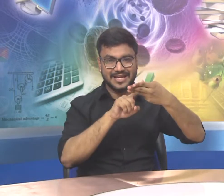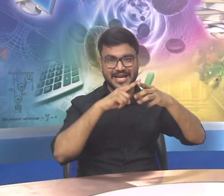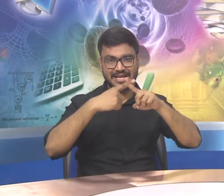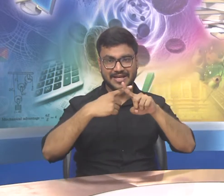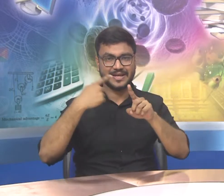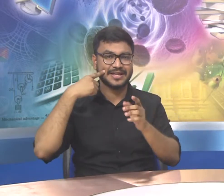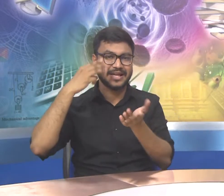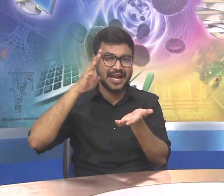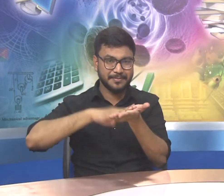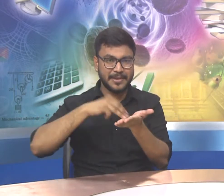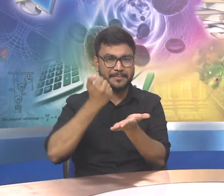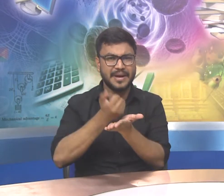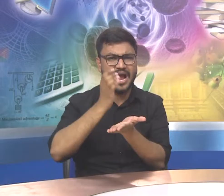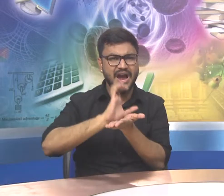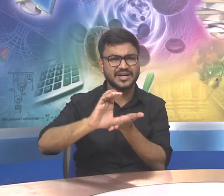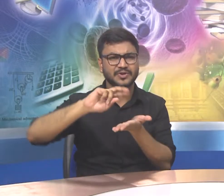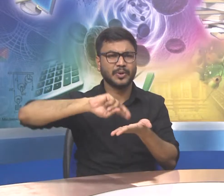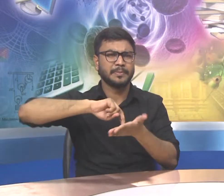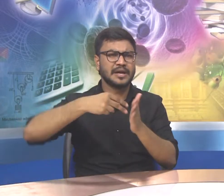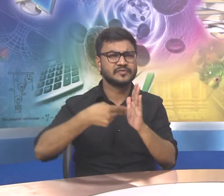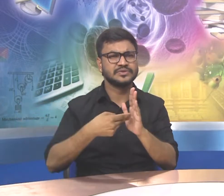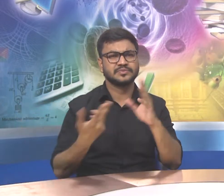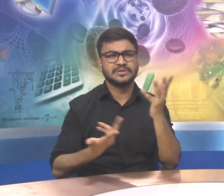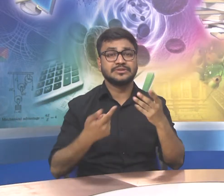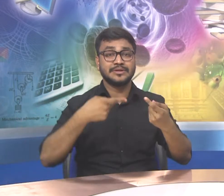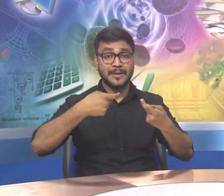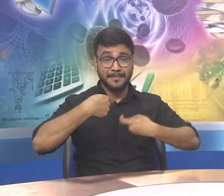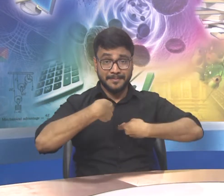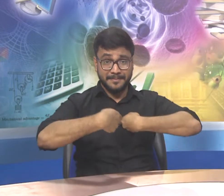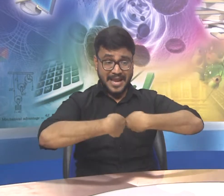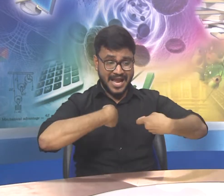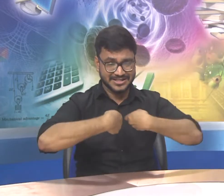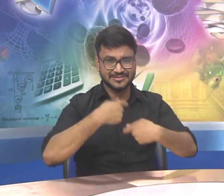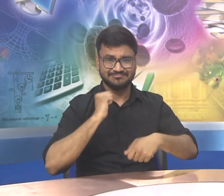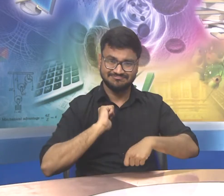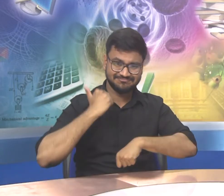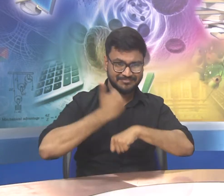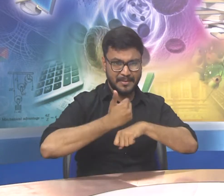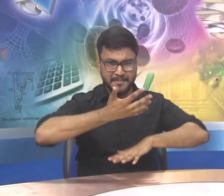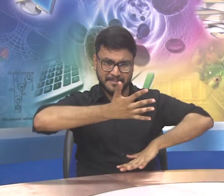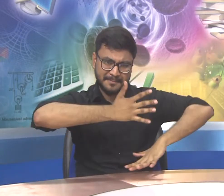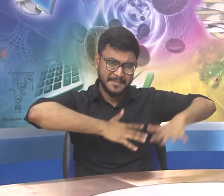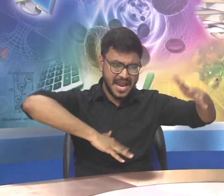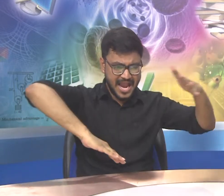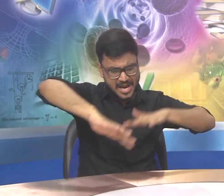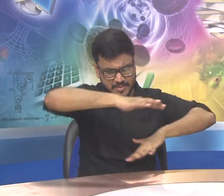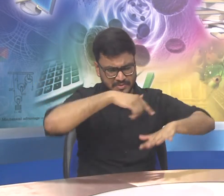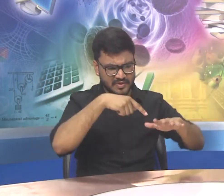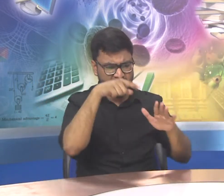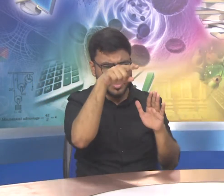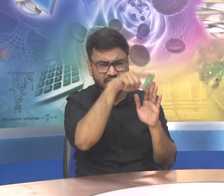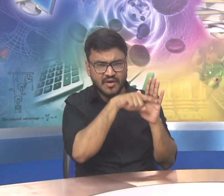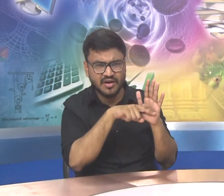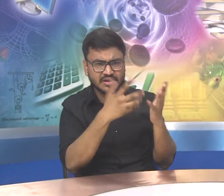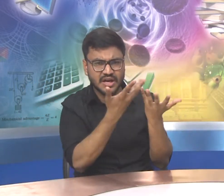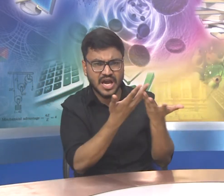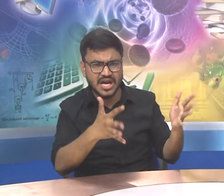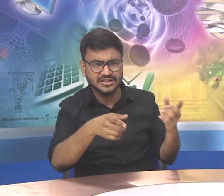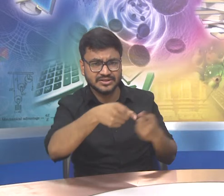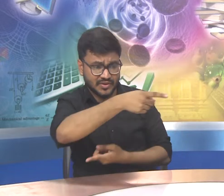Now first example of specialized bank is Exim Bank, which is called Export-Import Bank